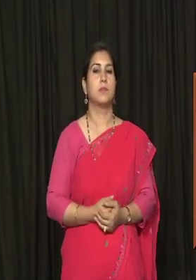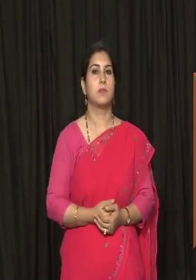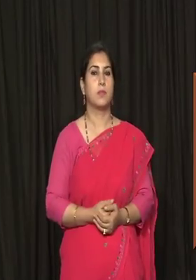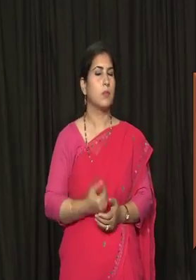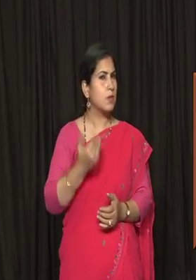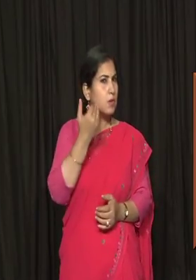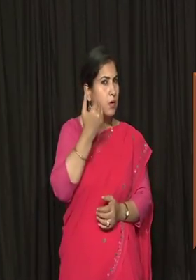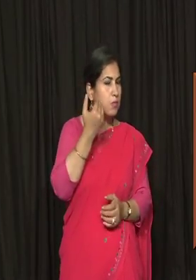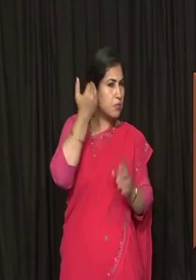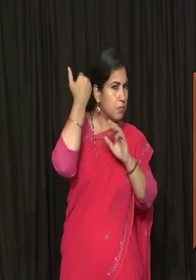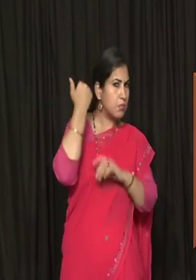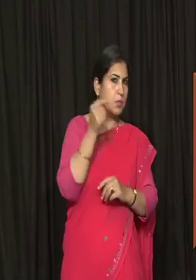In the year 1815